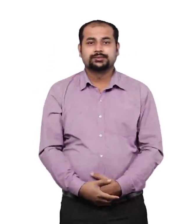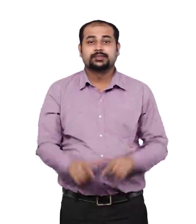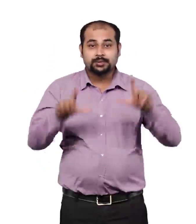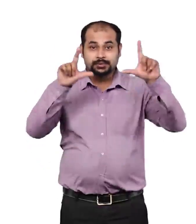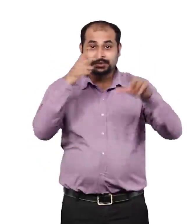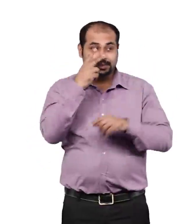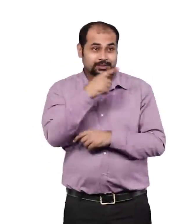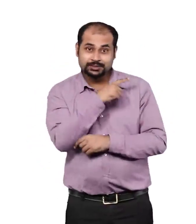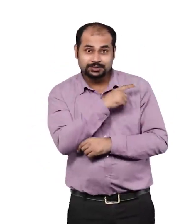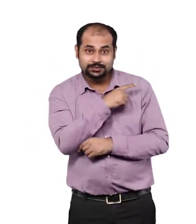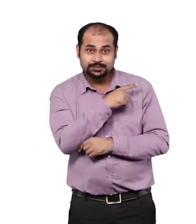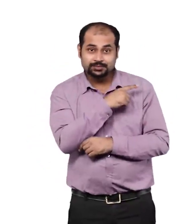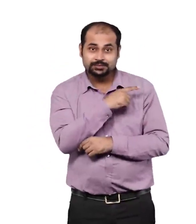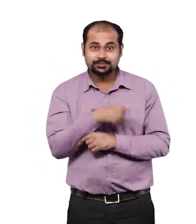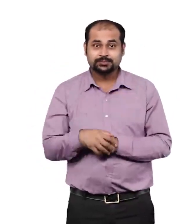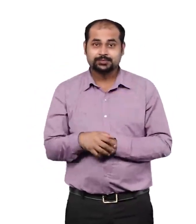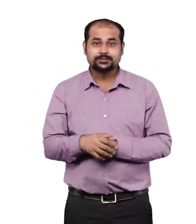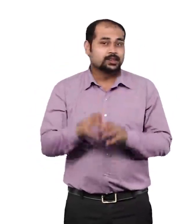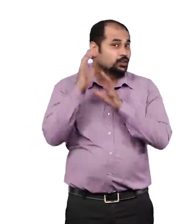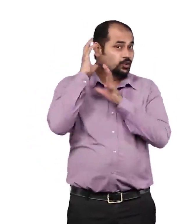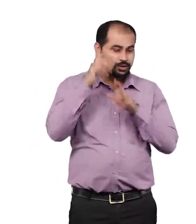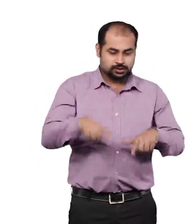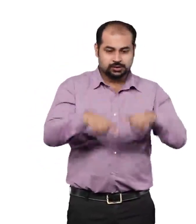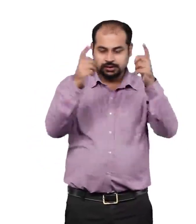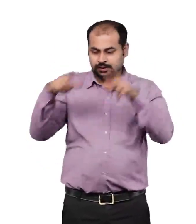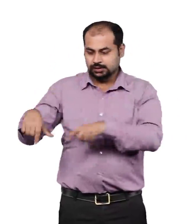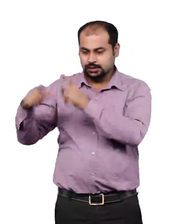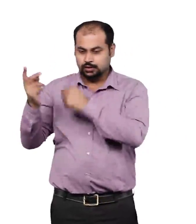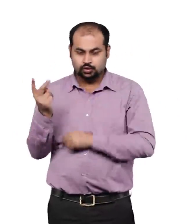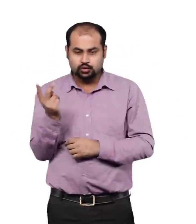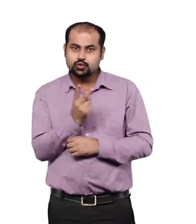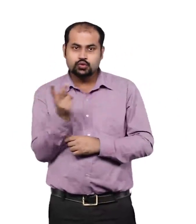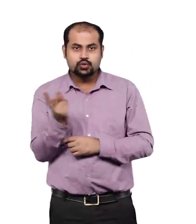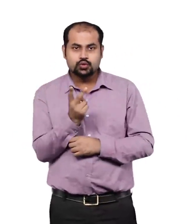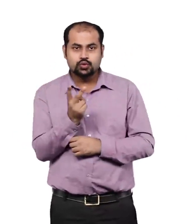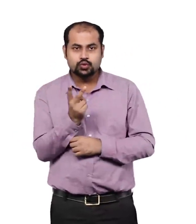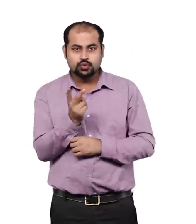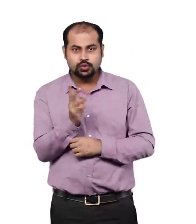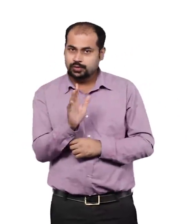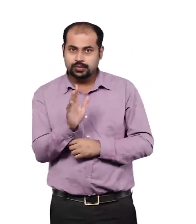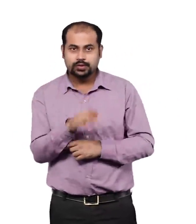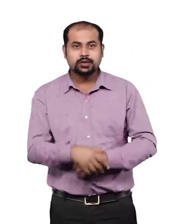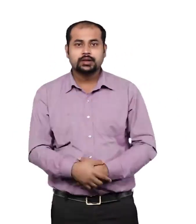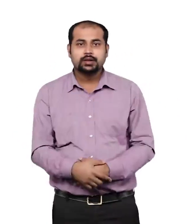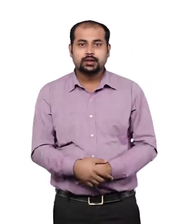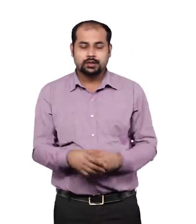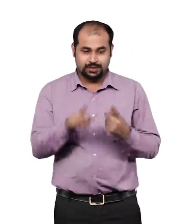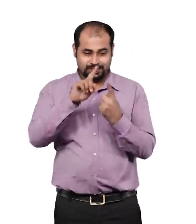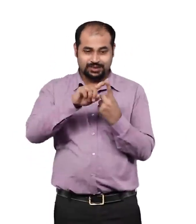The picture on the left side shows 2 coconut trees standing side by side. One is